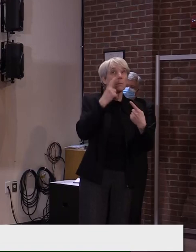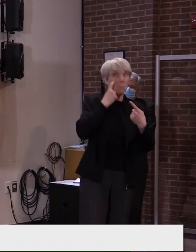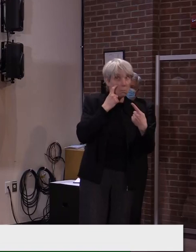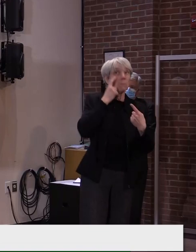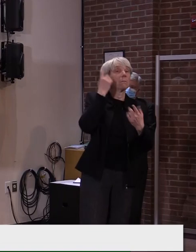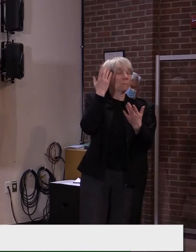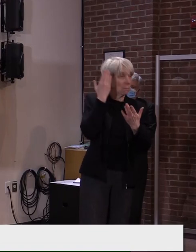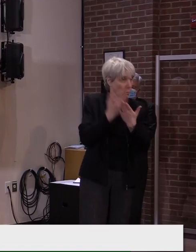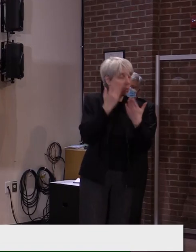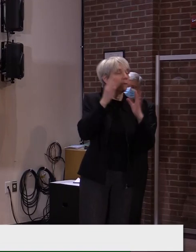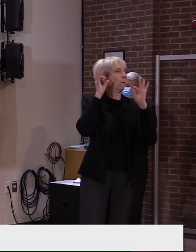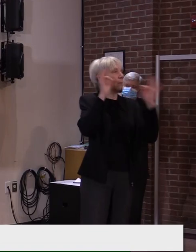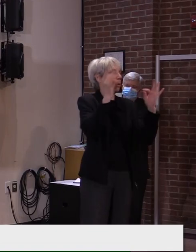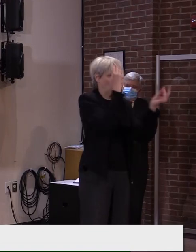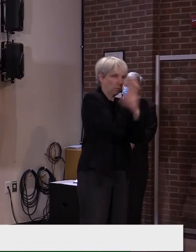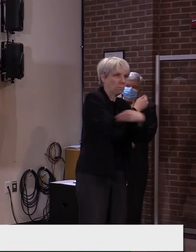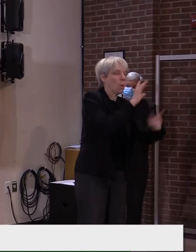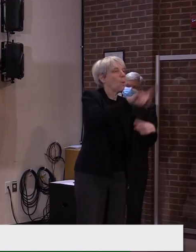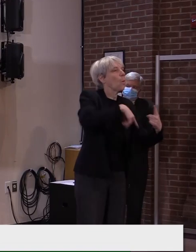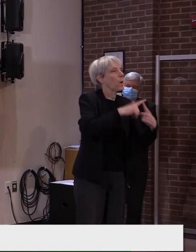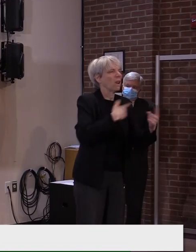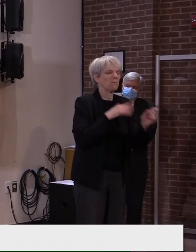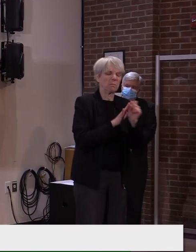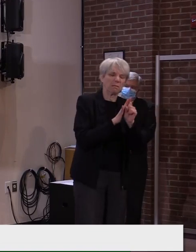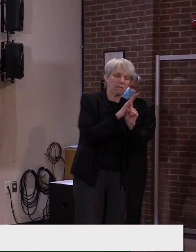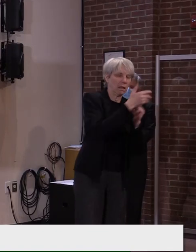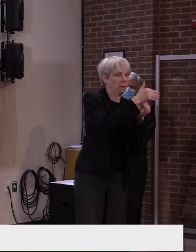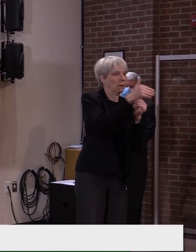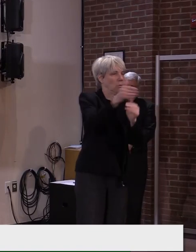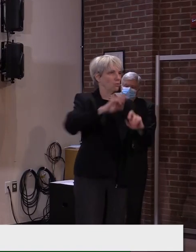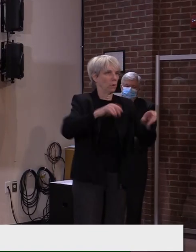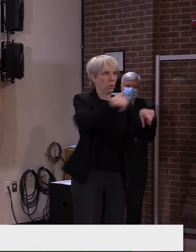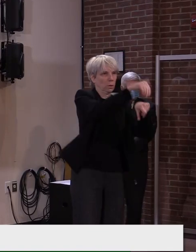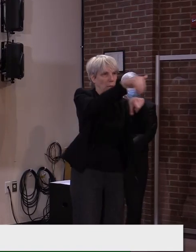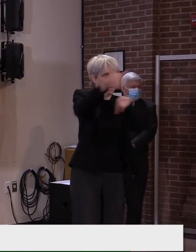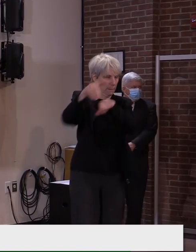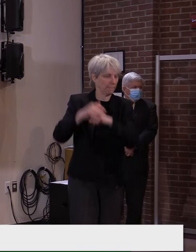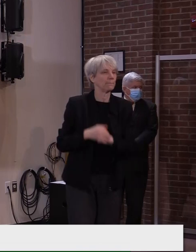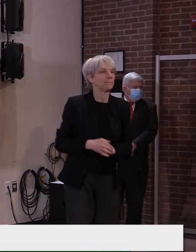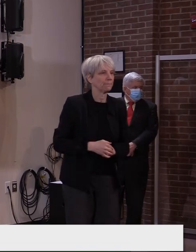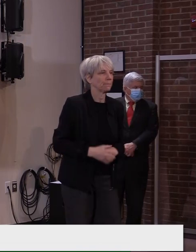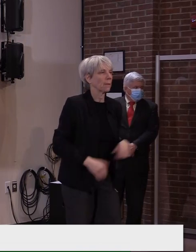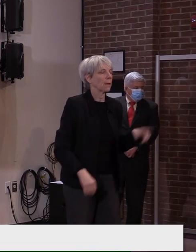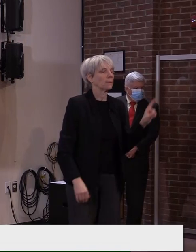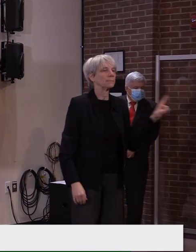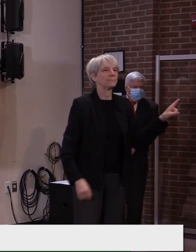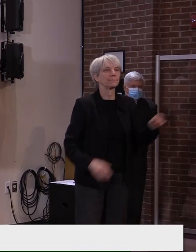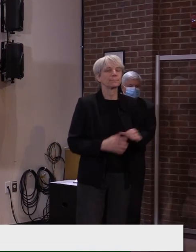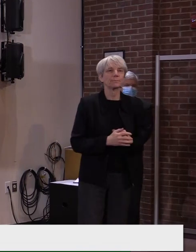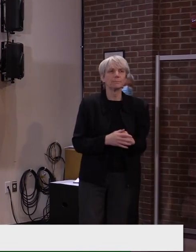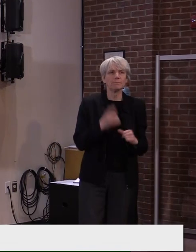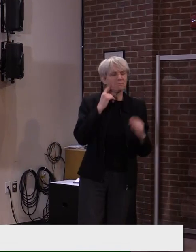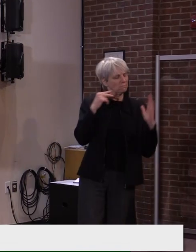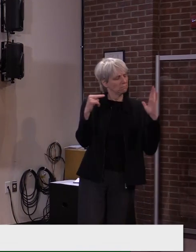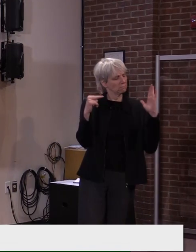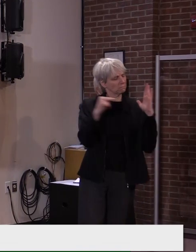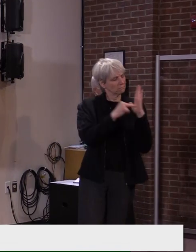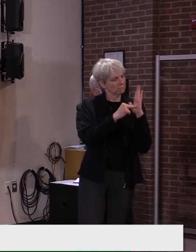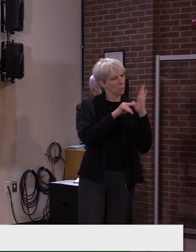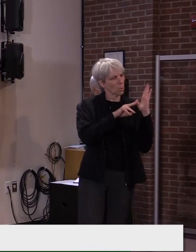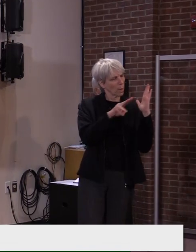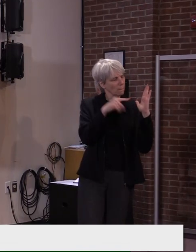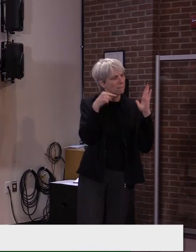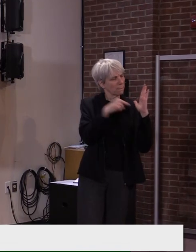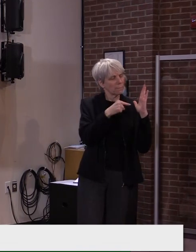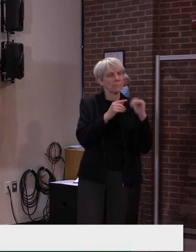similar plan that we'll be able to communicate. I was looking at the website. It looked like there were a few